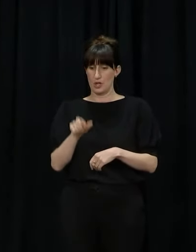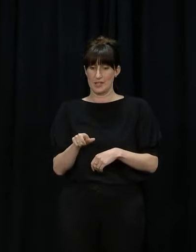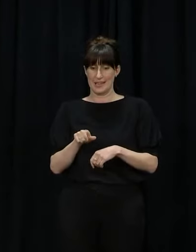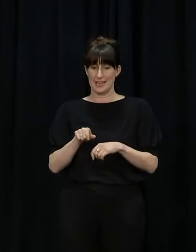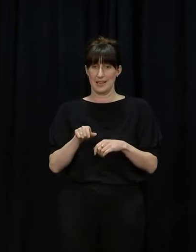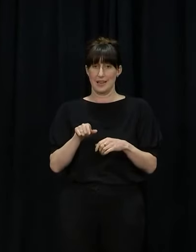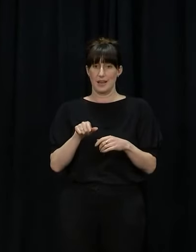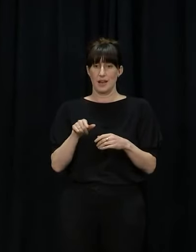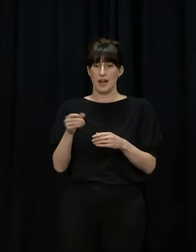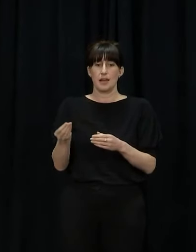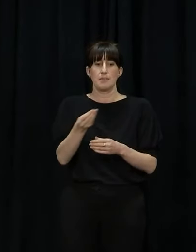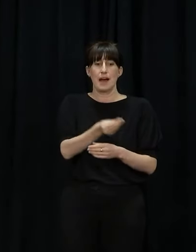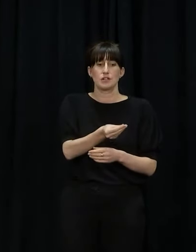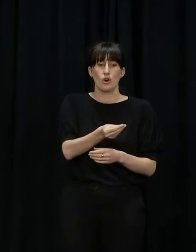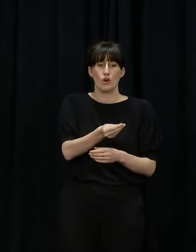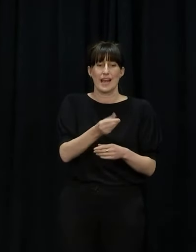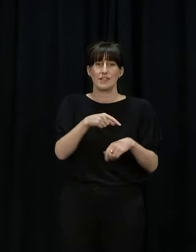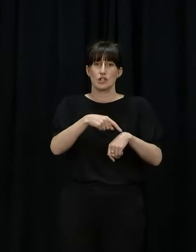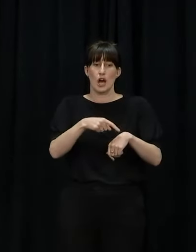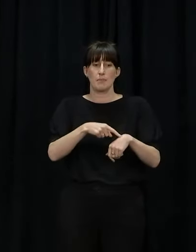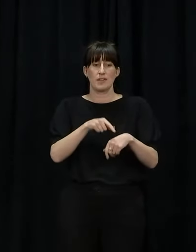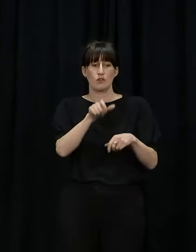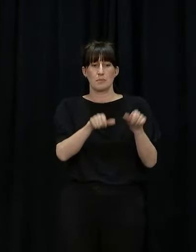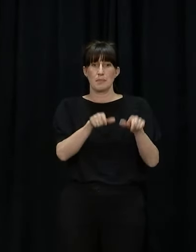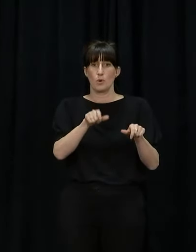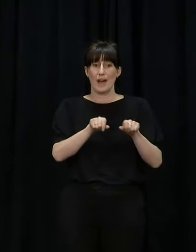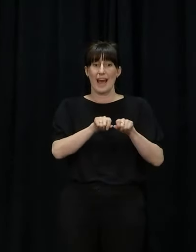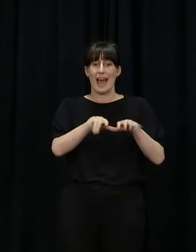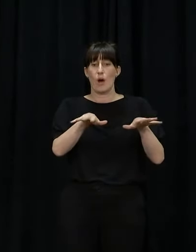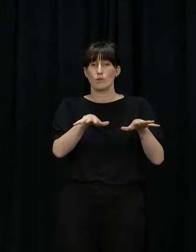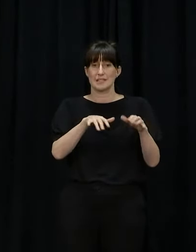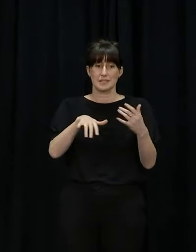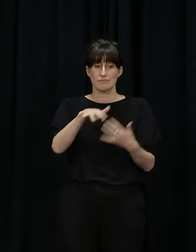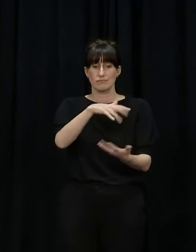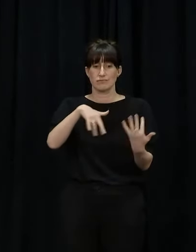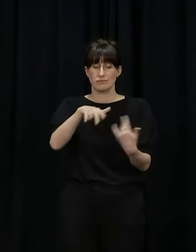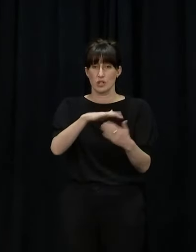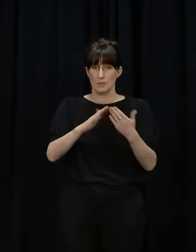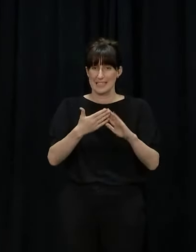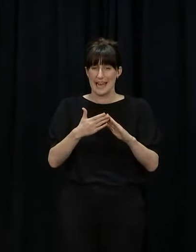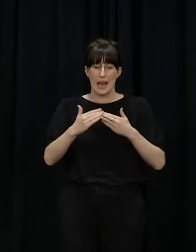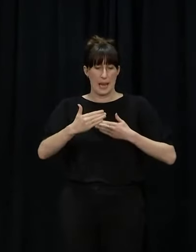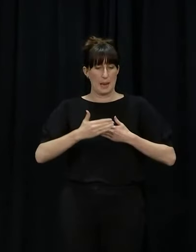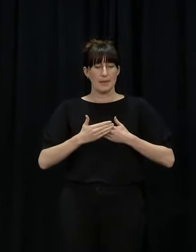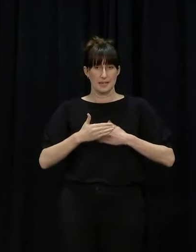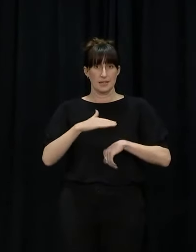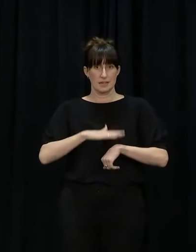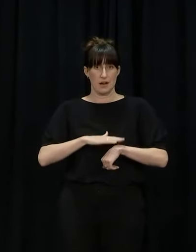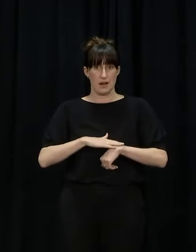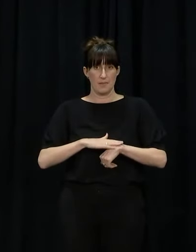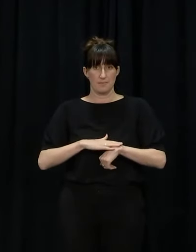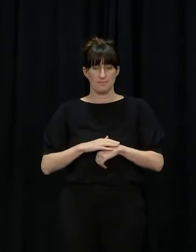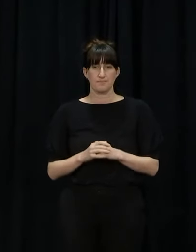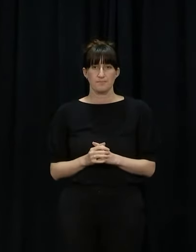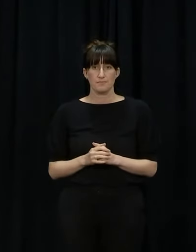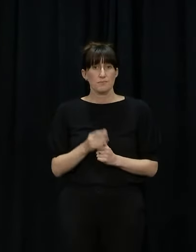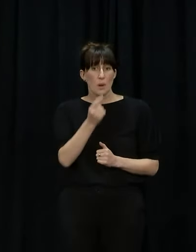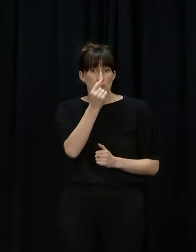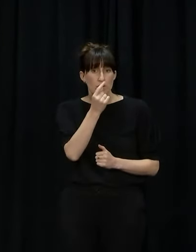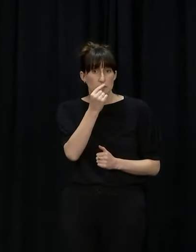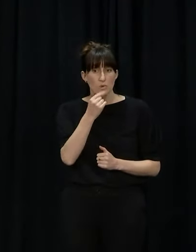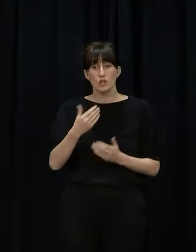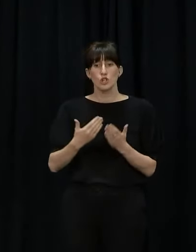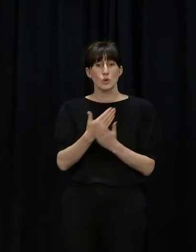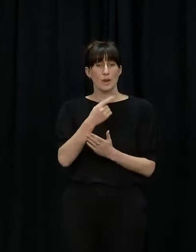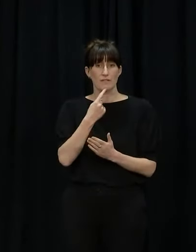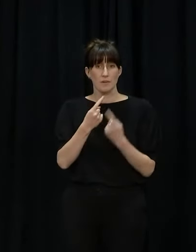short. There is still a chance that additional information could emerge to change this conclusion. So